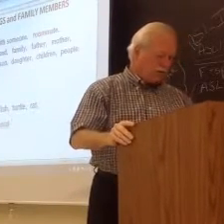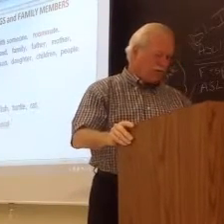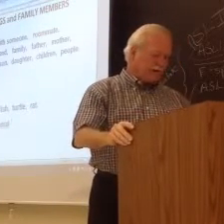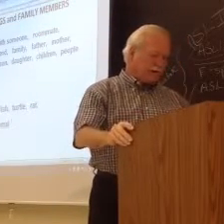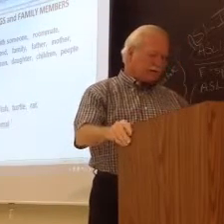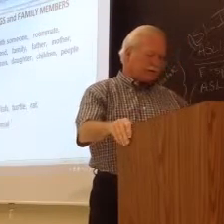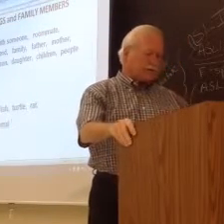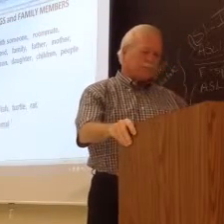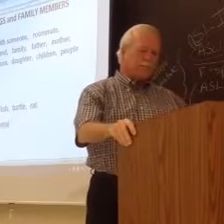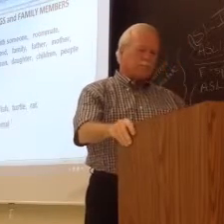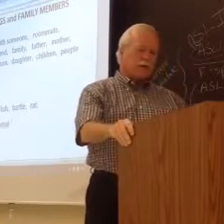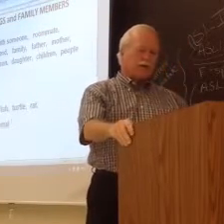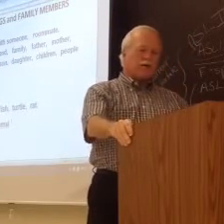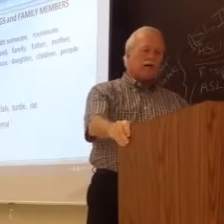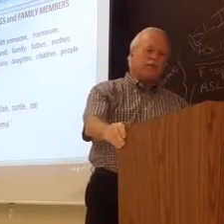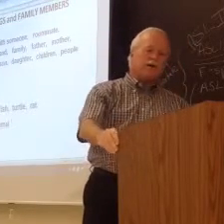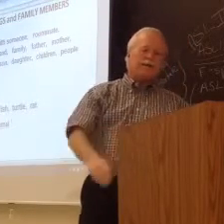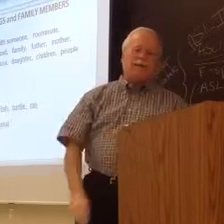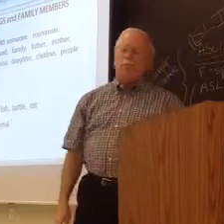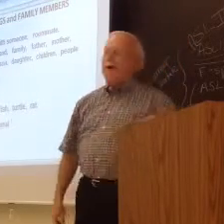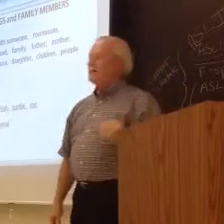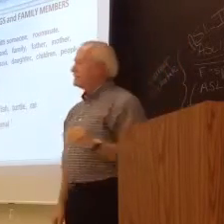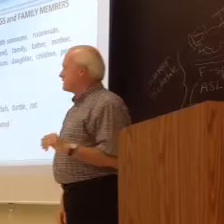we've got our friendly pets.